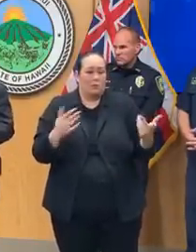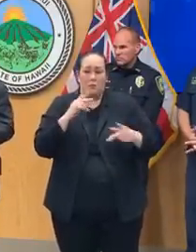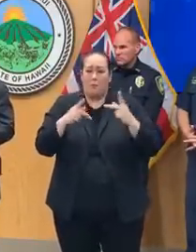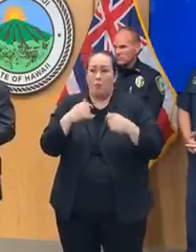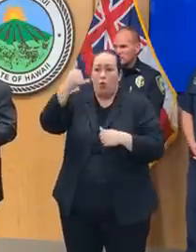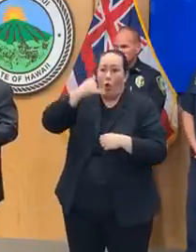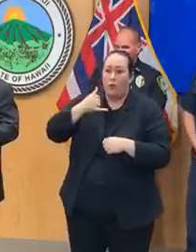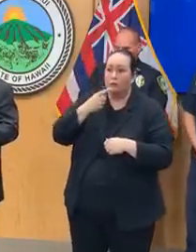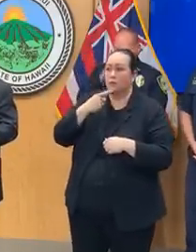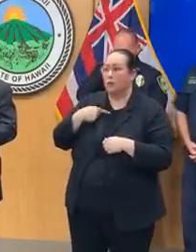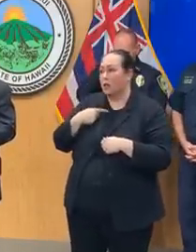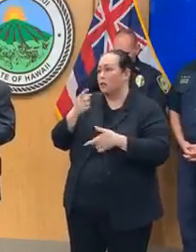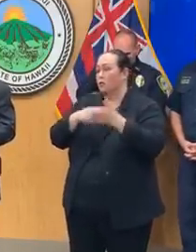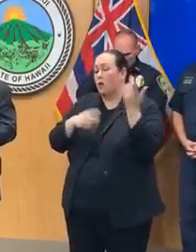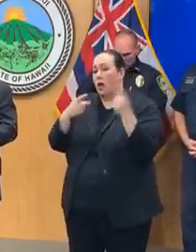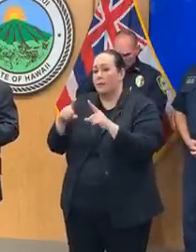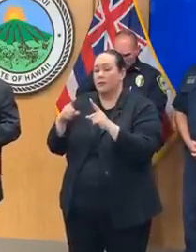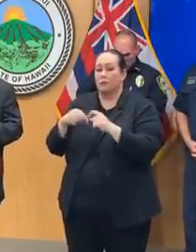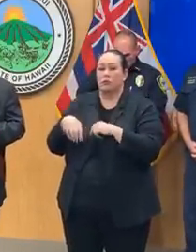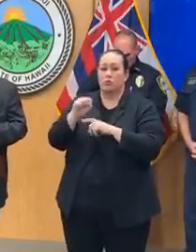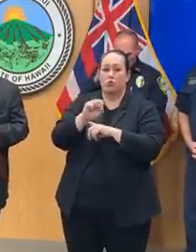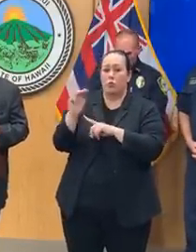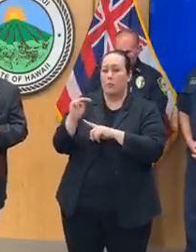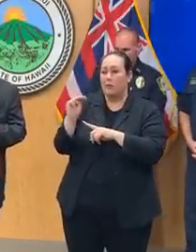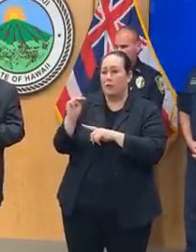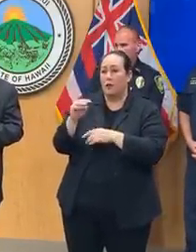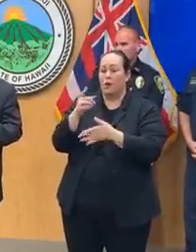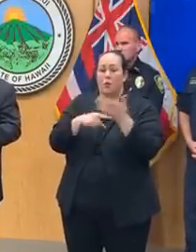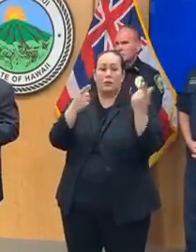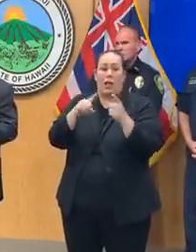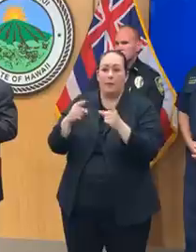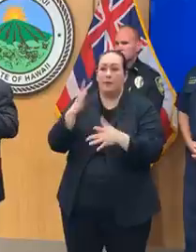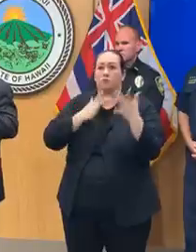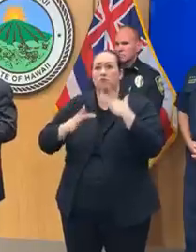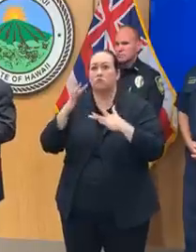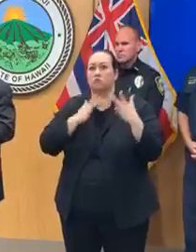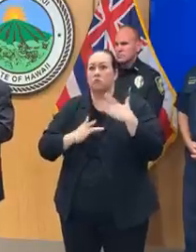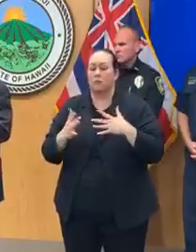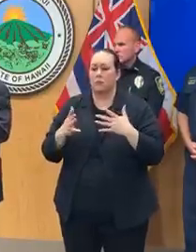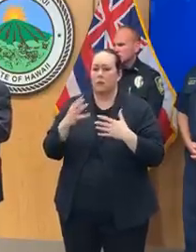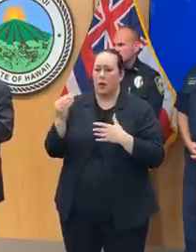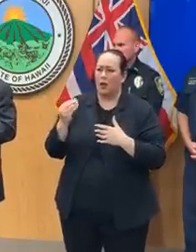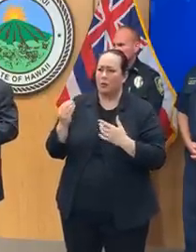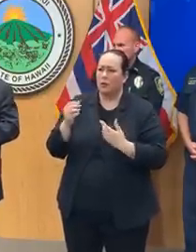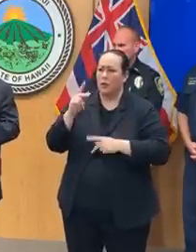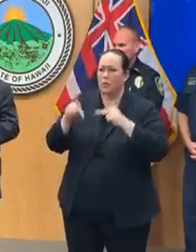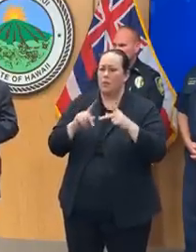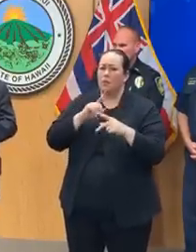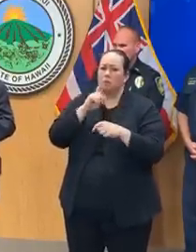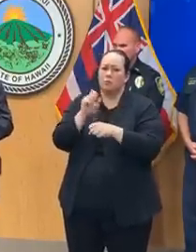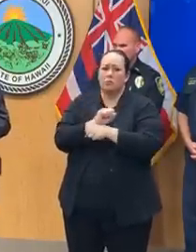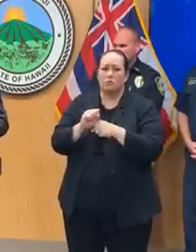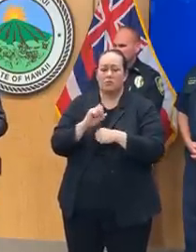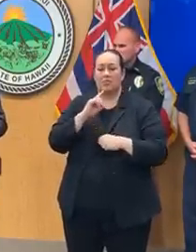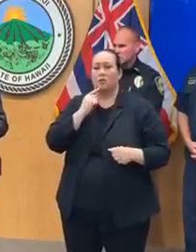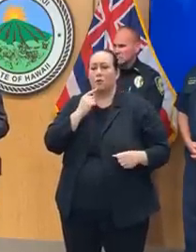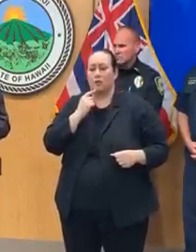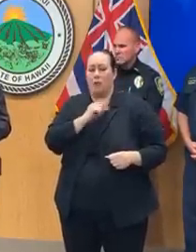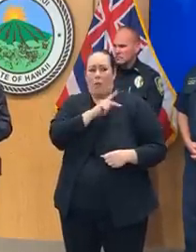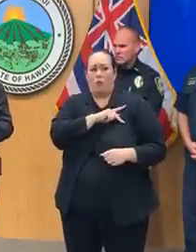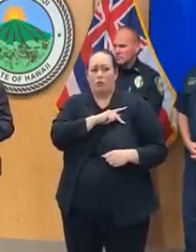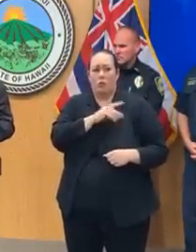social media, they tell us what's going on in desperation, and these people take it very seriously and personally because they